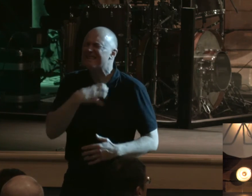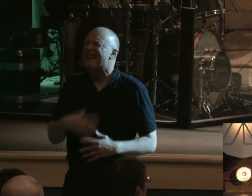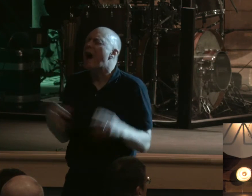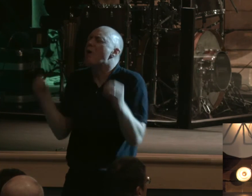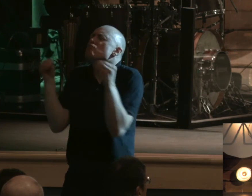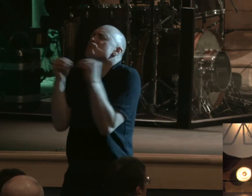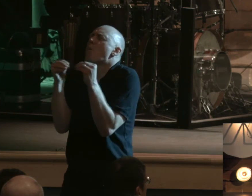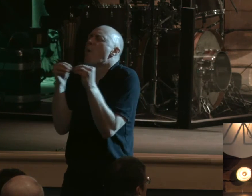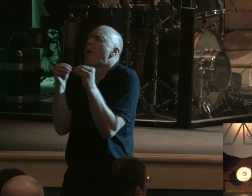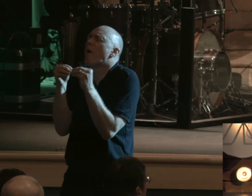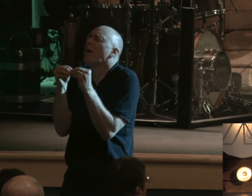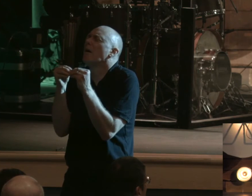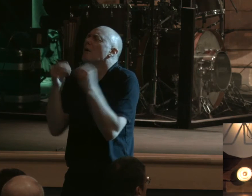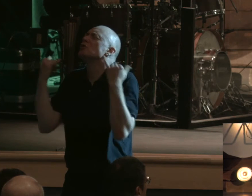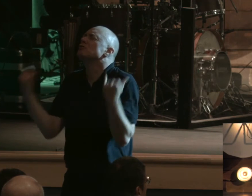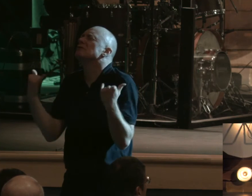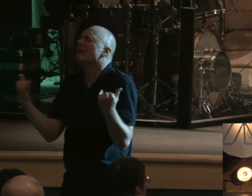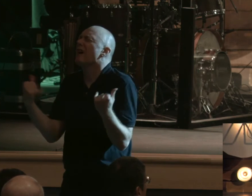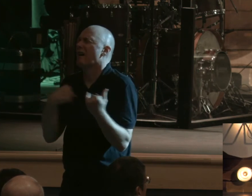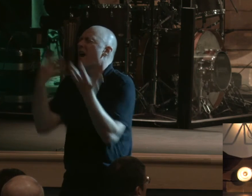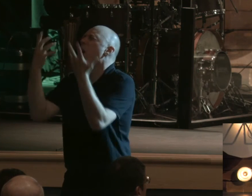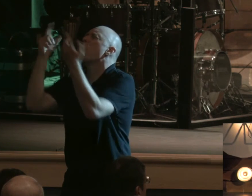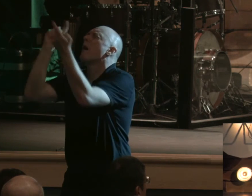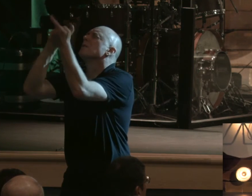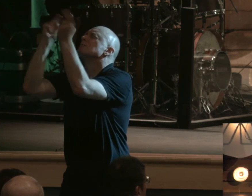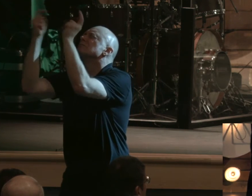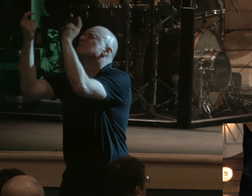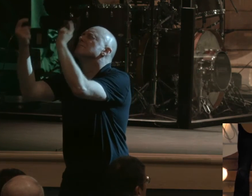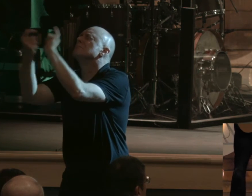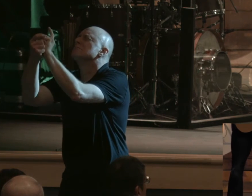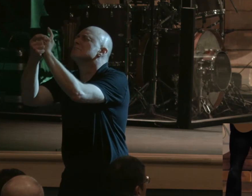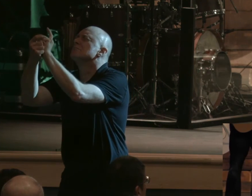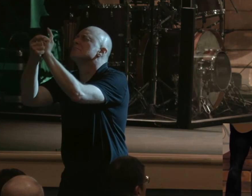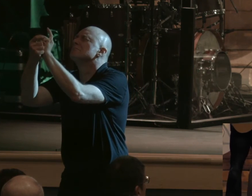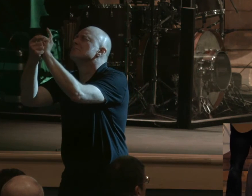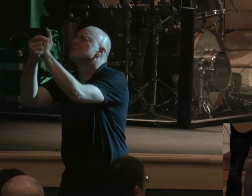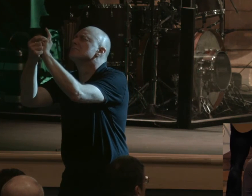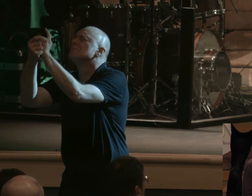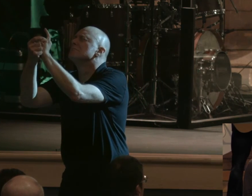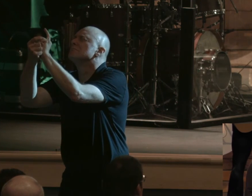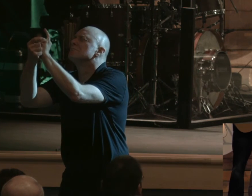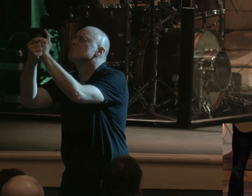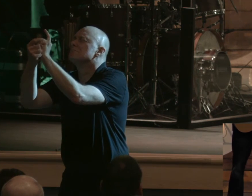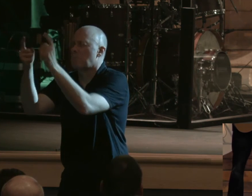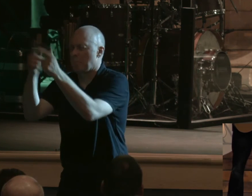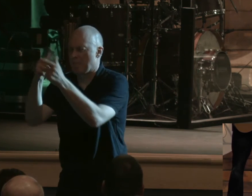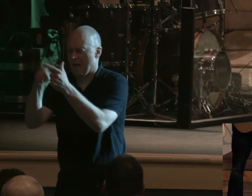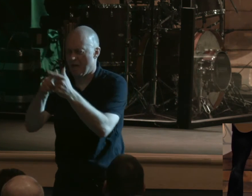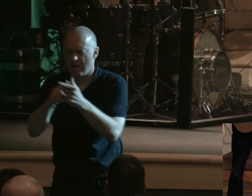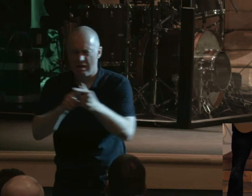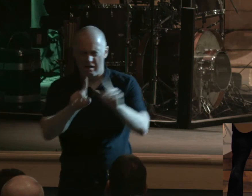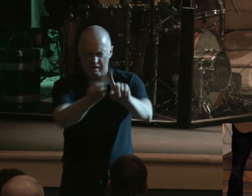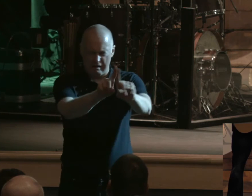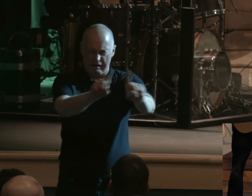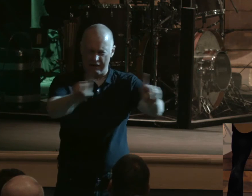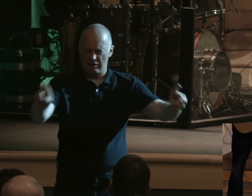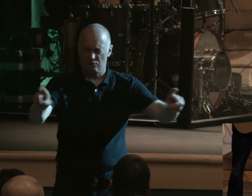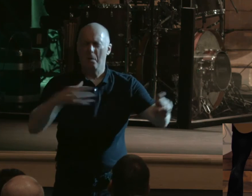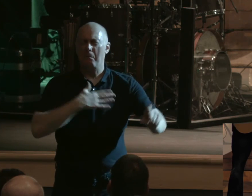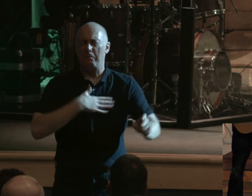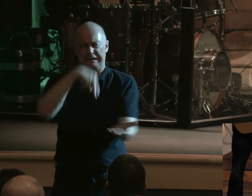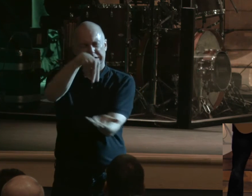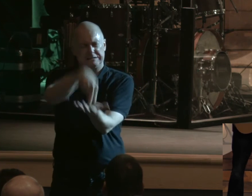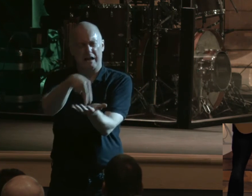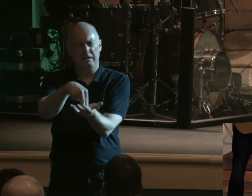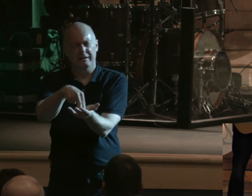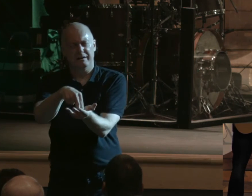your life and you want this day to be a turning point day by the grace of God, I ask you in the seriousness of this moment to stand. Don't